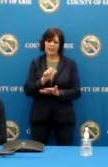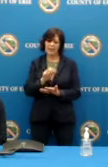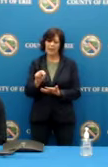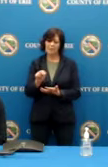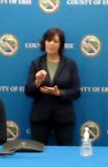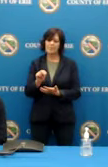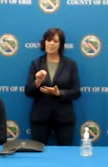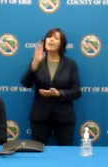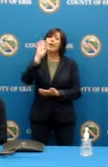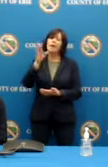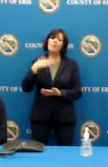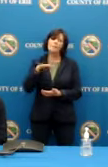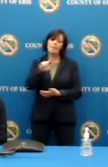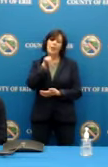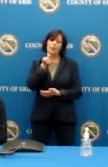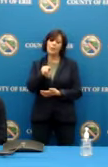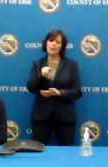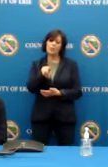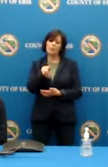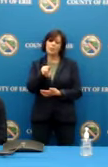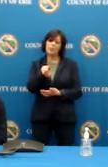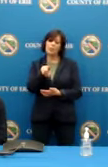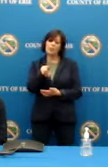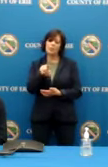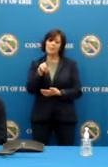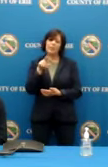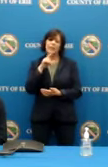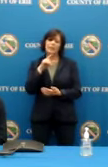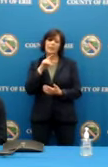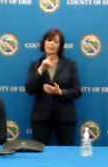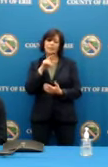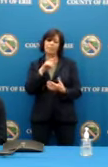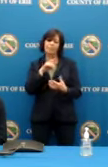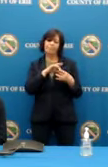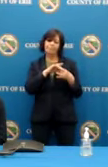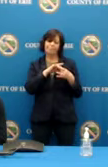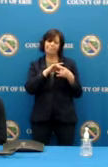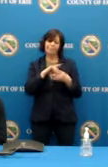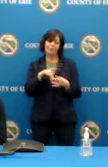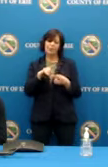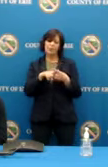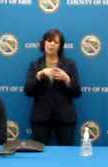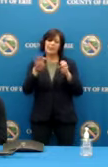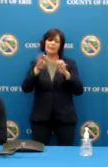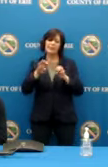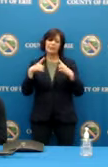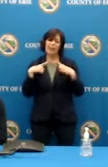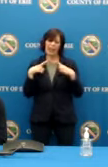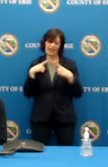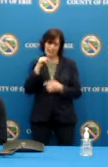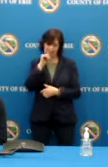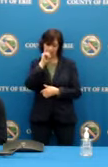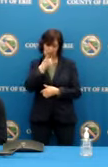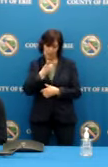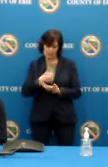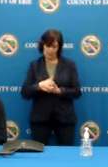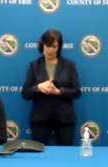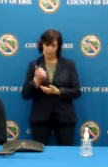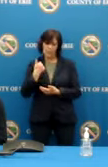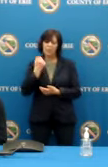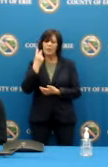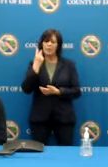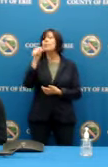Hi guys, my question is bouncing off a previous question in regards to the Easter holiday tomorrow. We've seen in